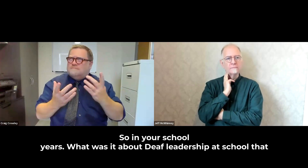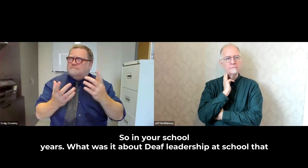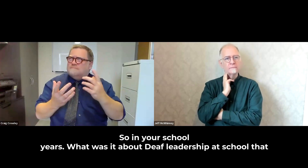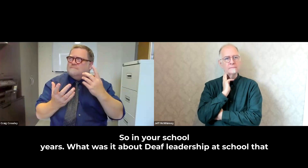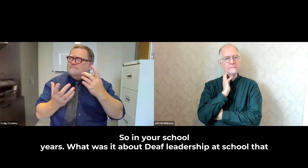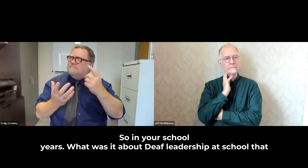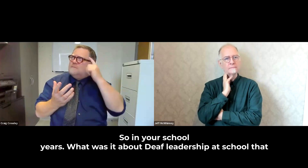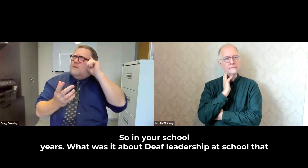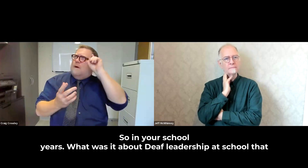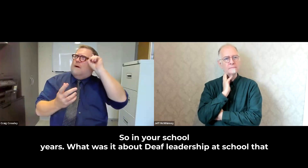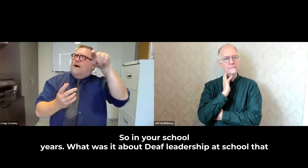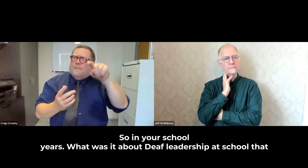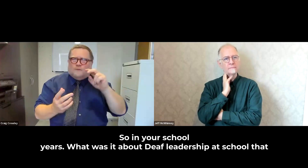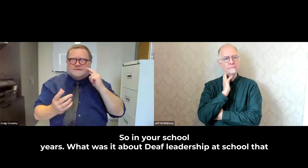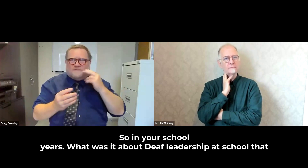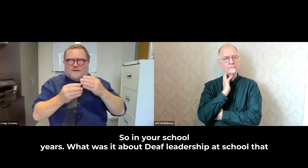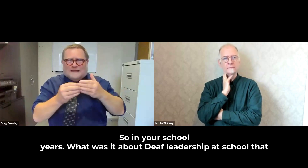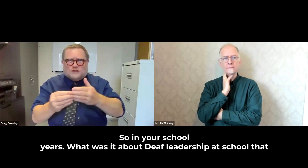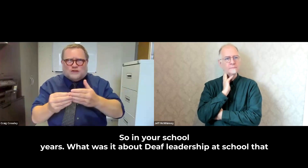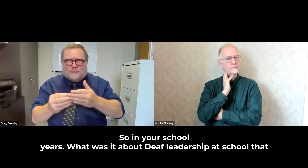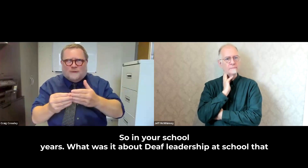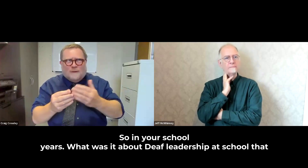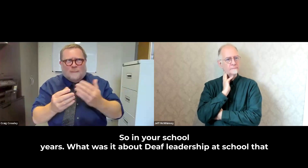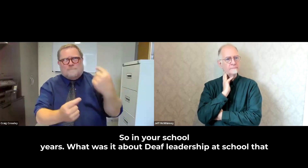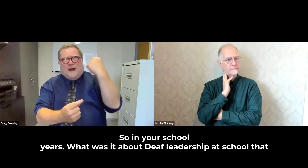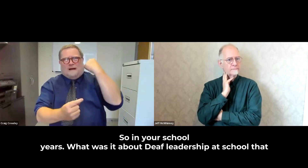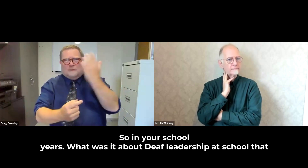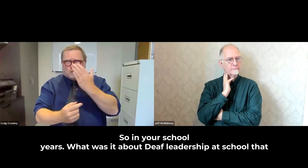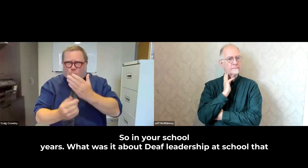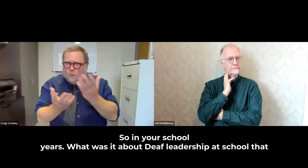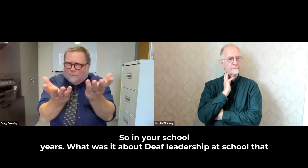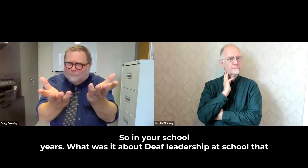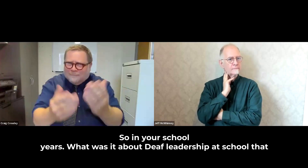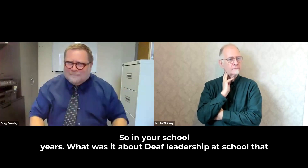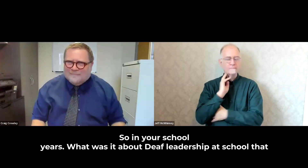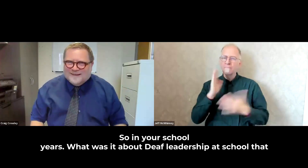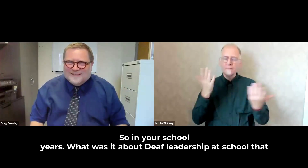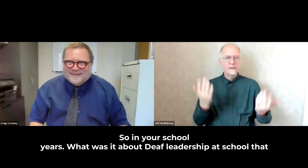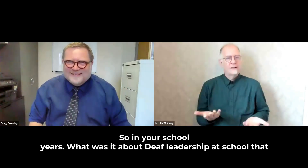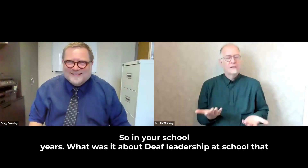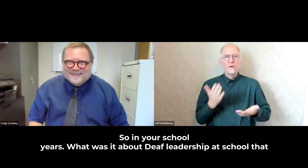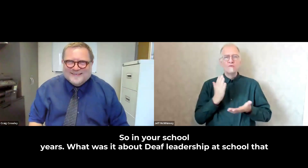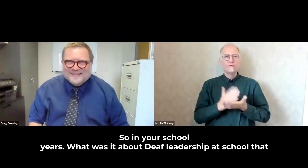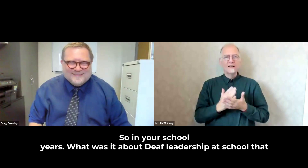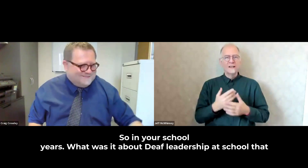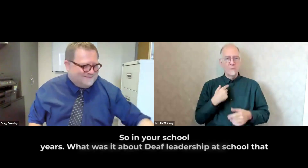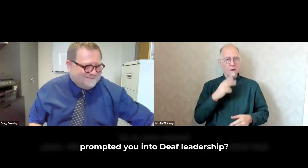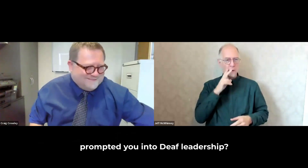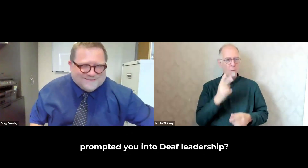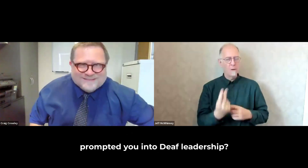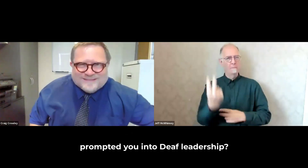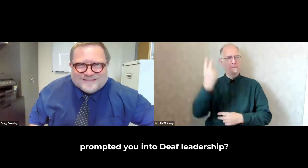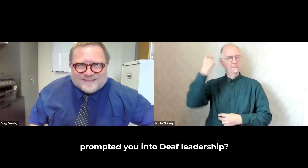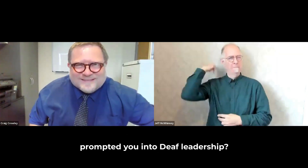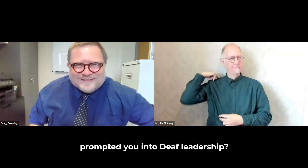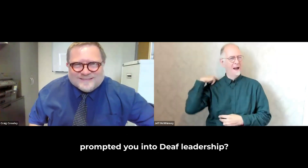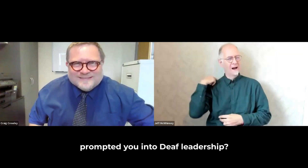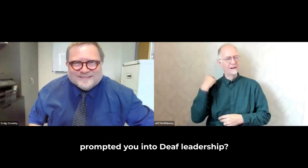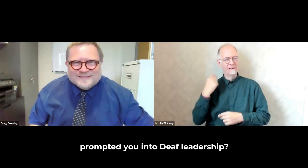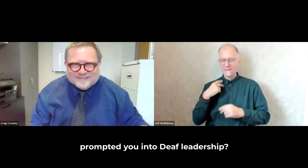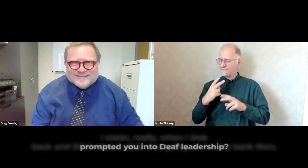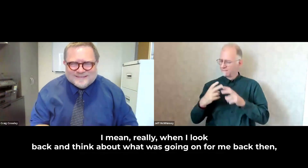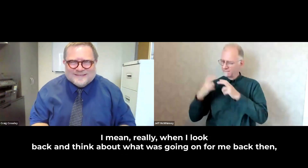years. So, what was it about deaf leadership that at school that prompted you into deaf